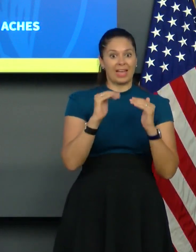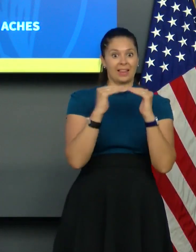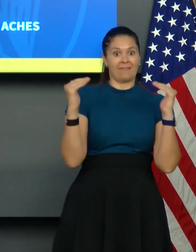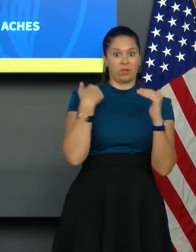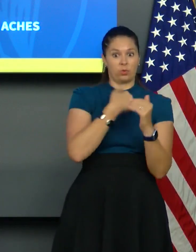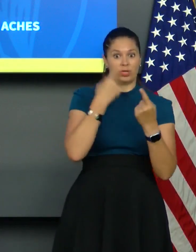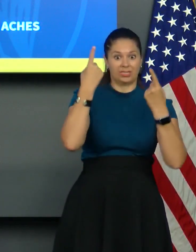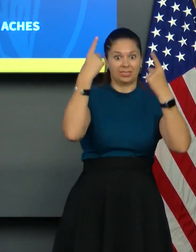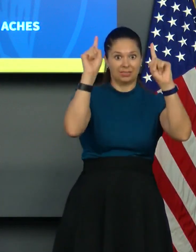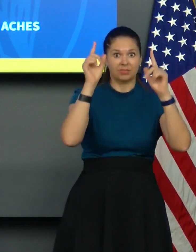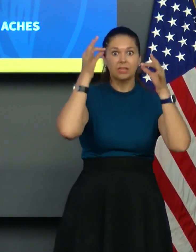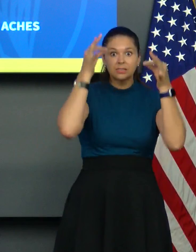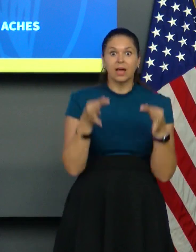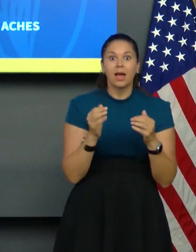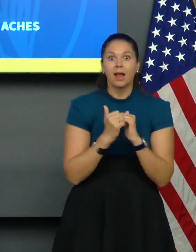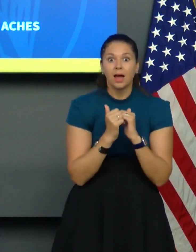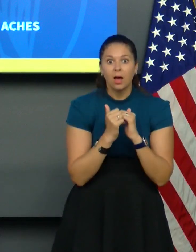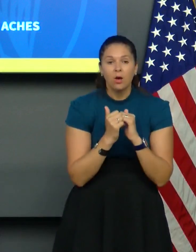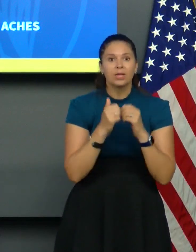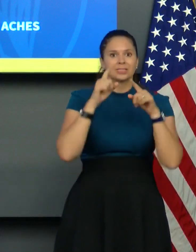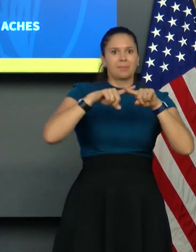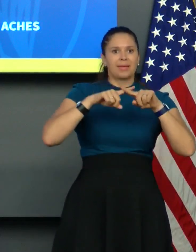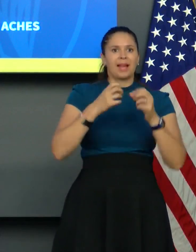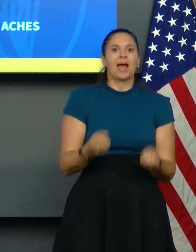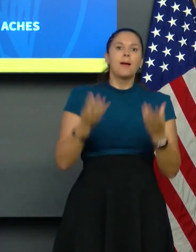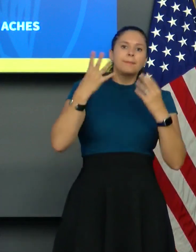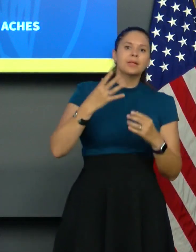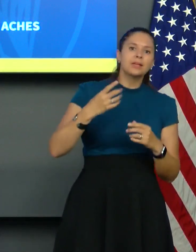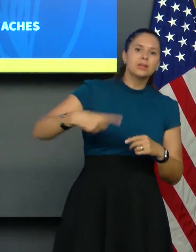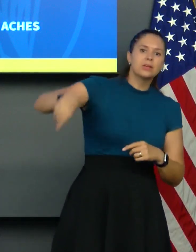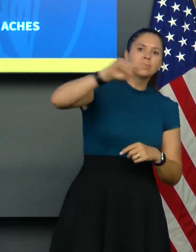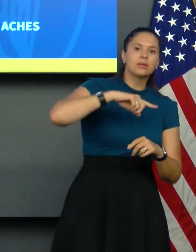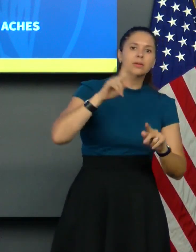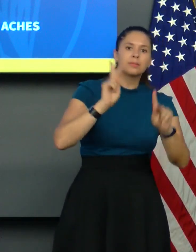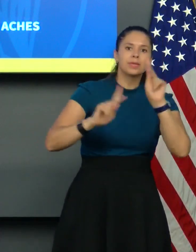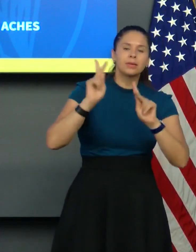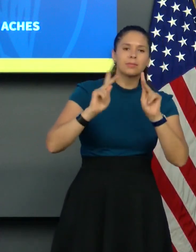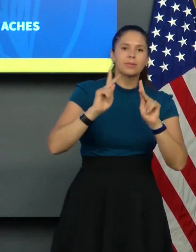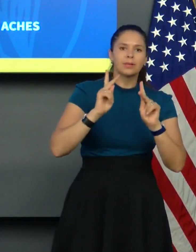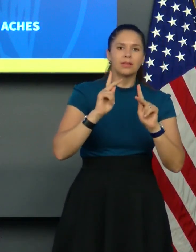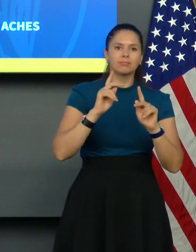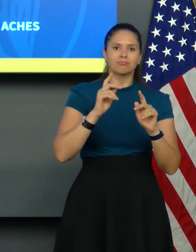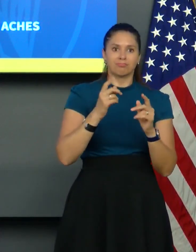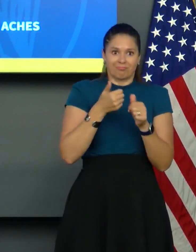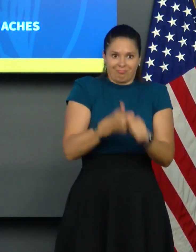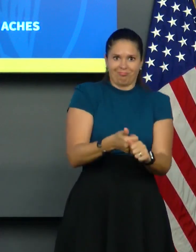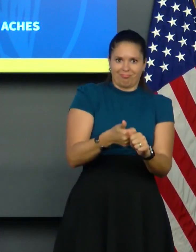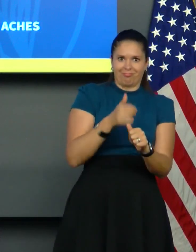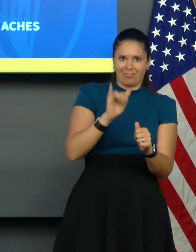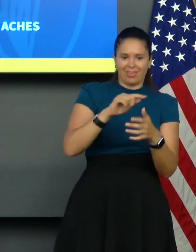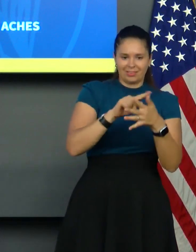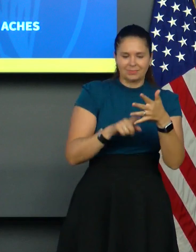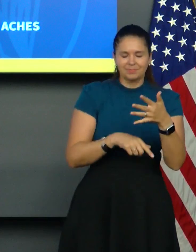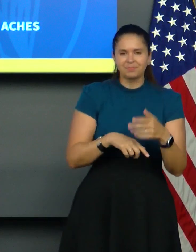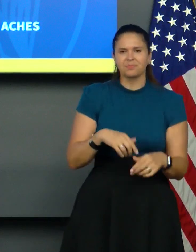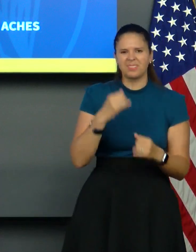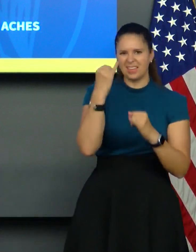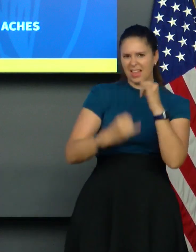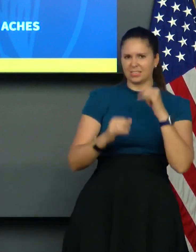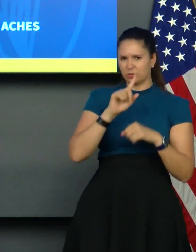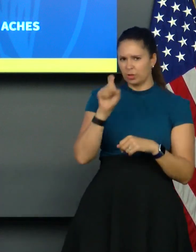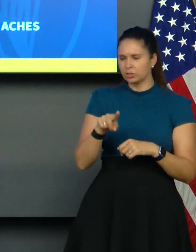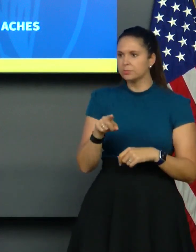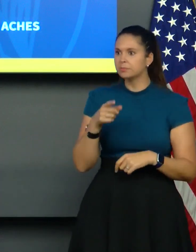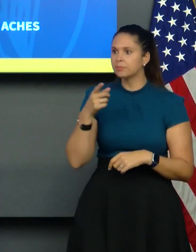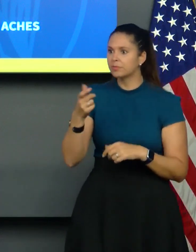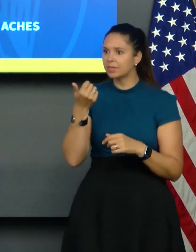be determined by the proportion of our people who follow these measures. Last question. Are there any plans to open